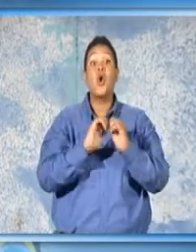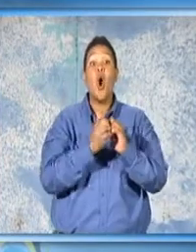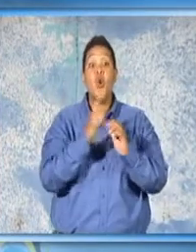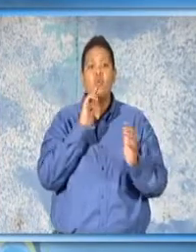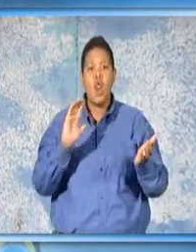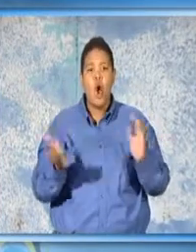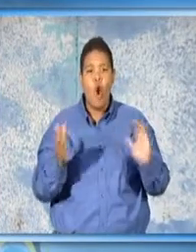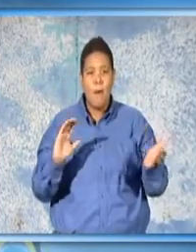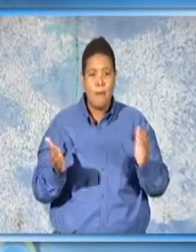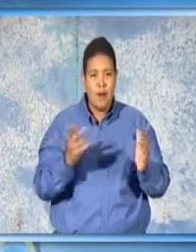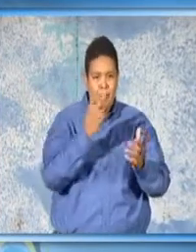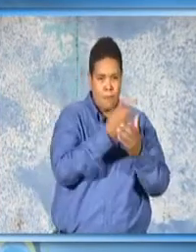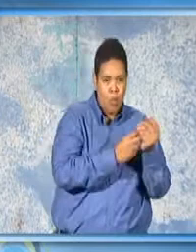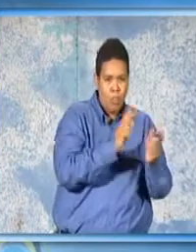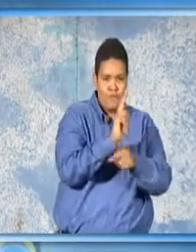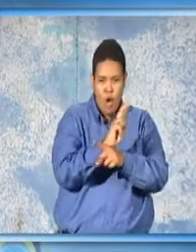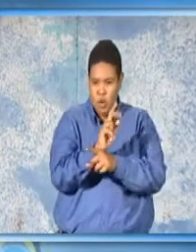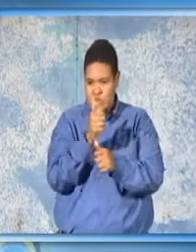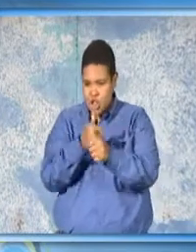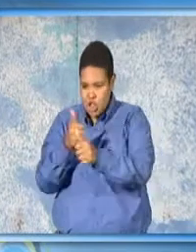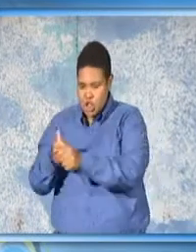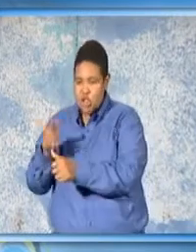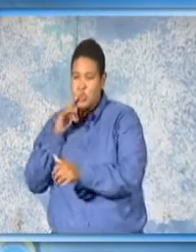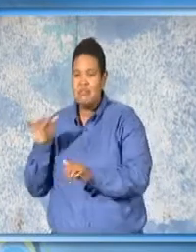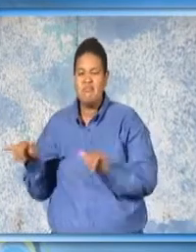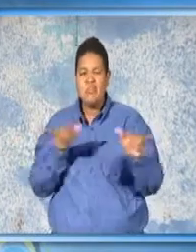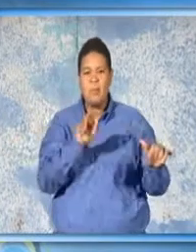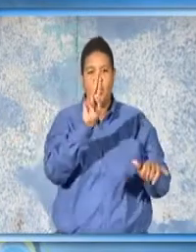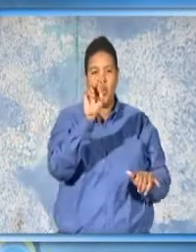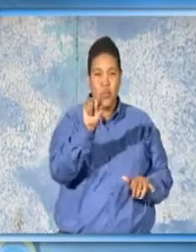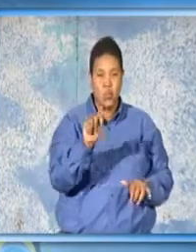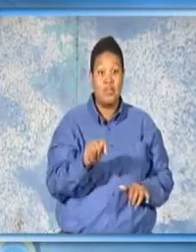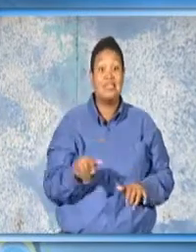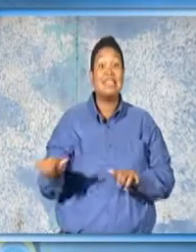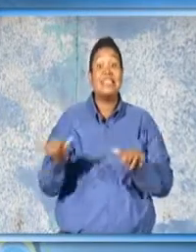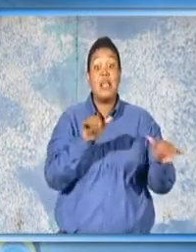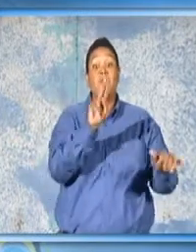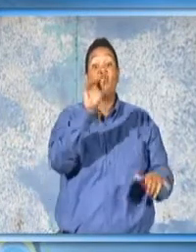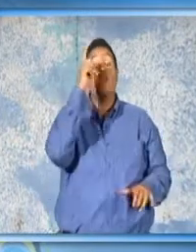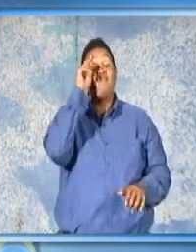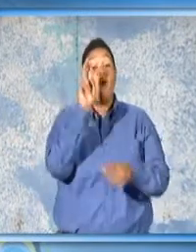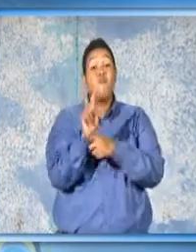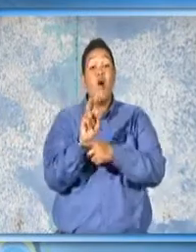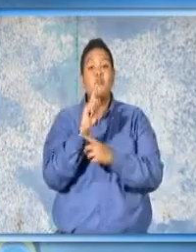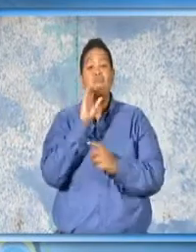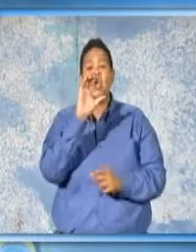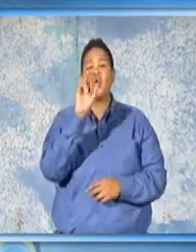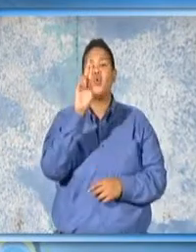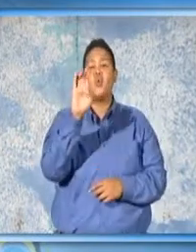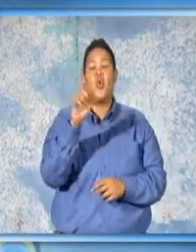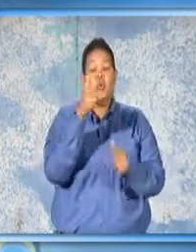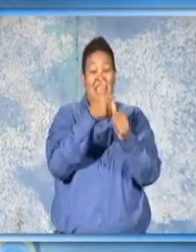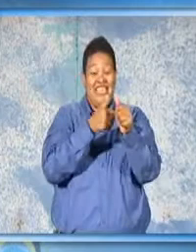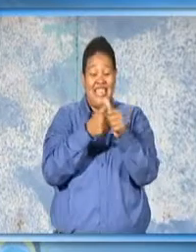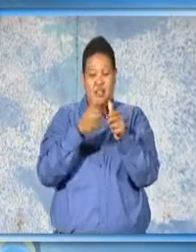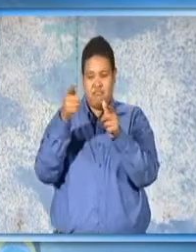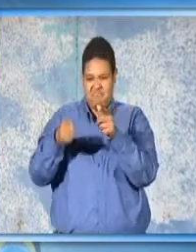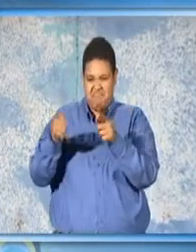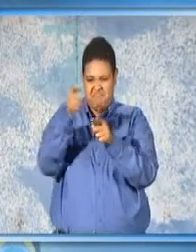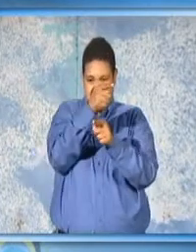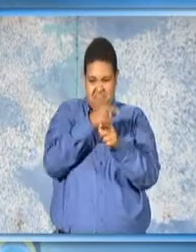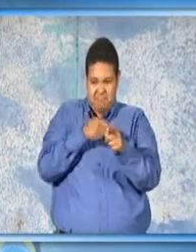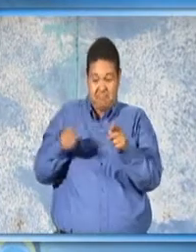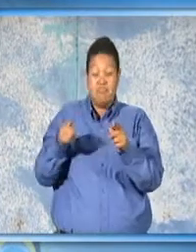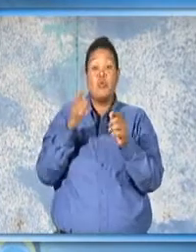comparing the volume of each object with a standard unit. The standard unit for volume is a cube with each edge measuring